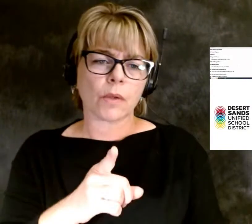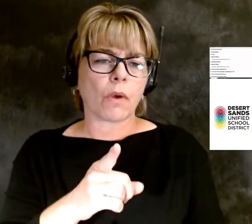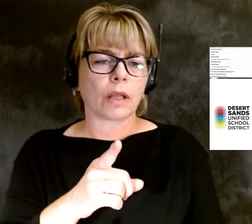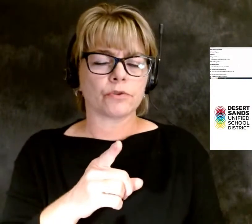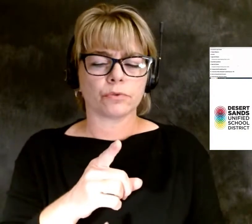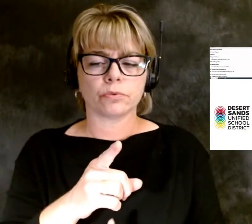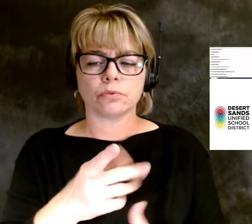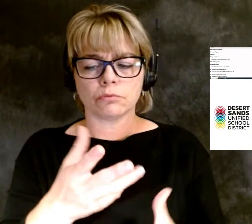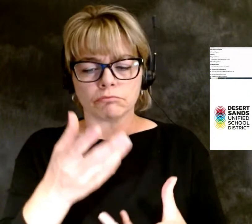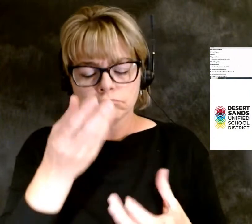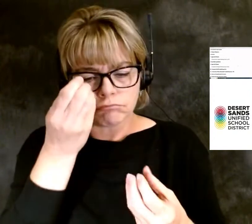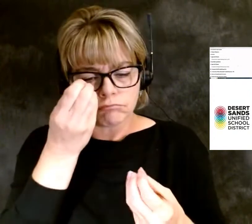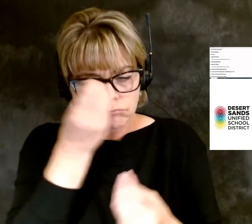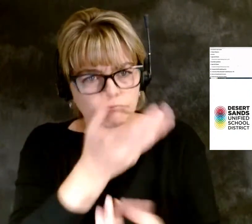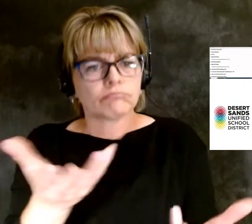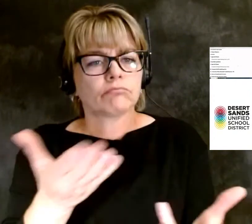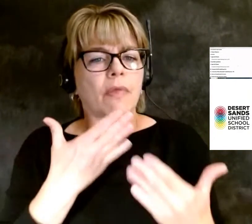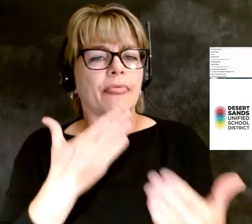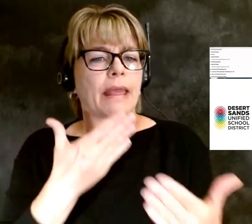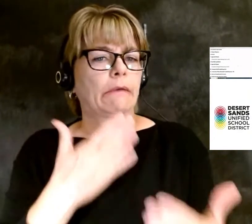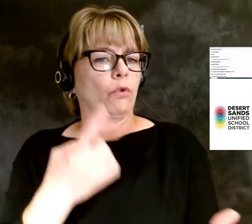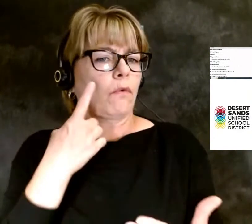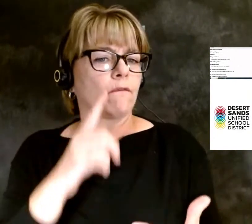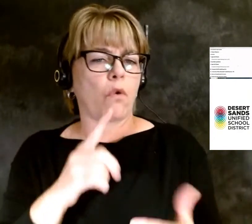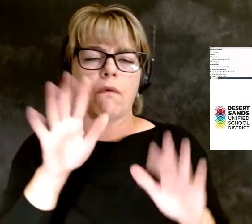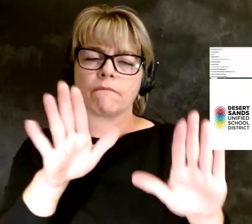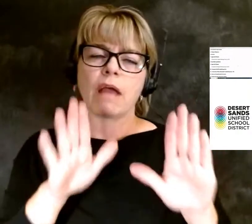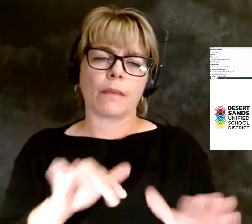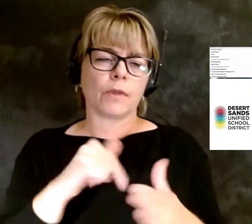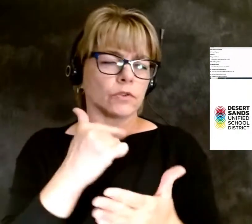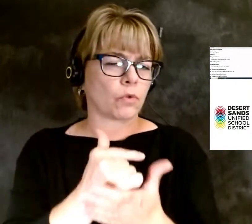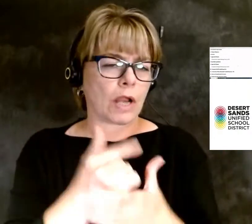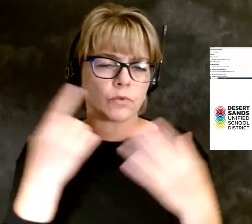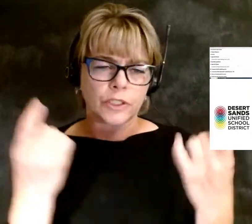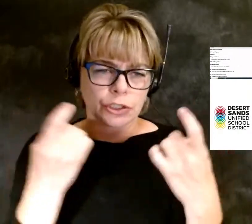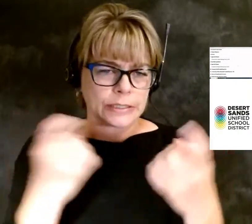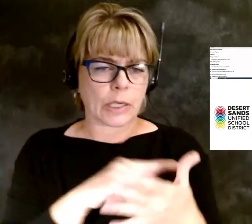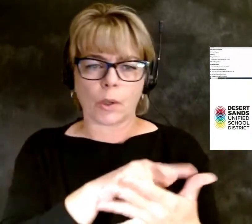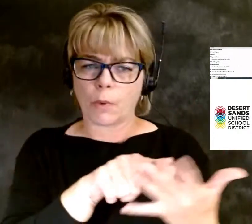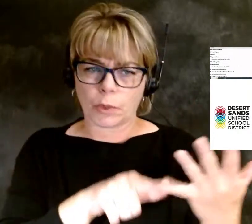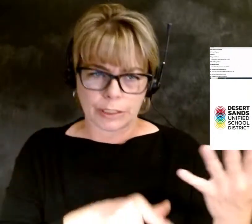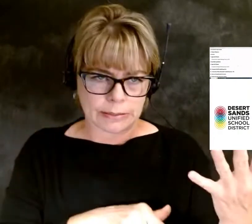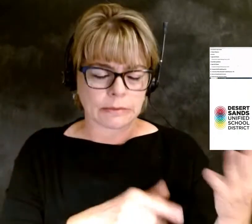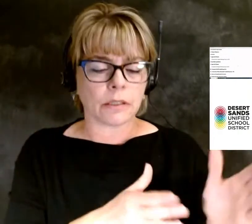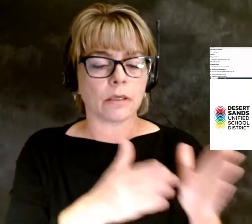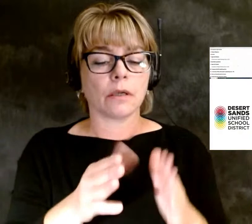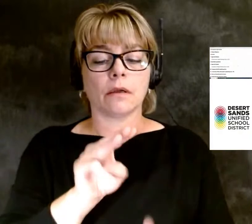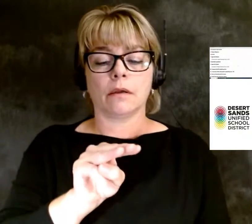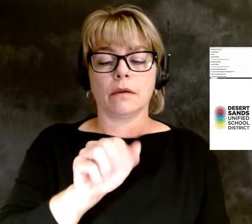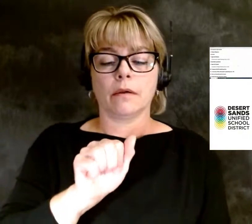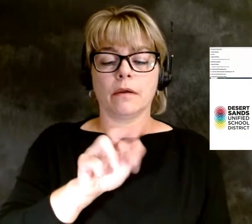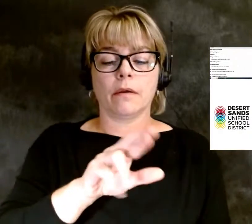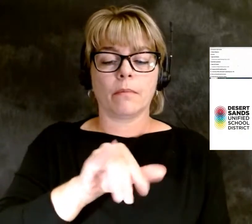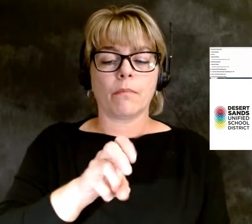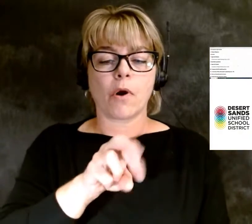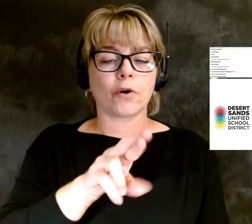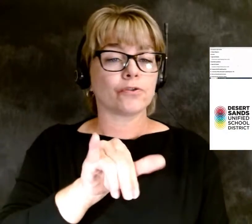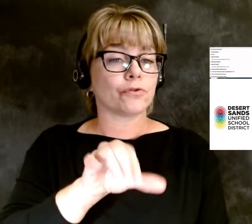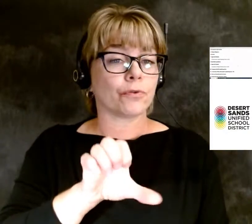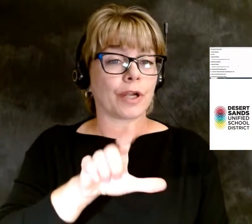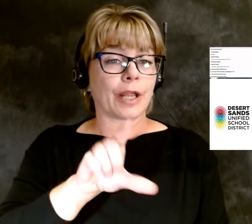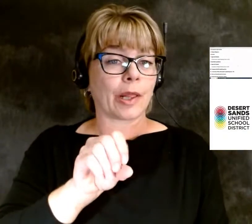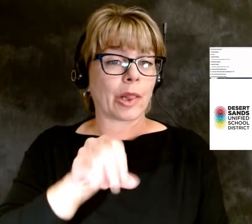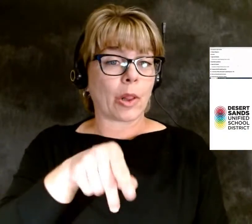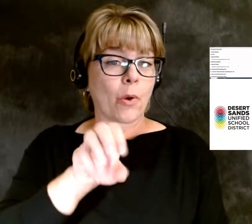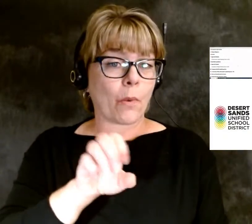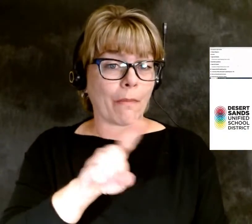memorable graduations. So thank you to everyone there. Marjorie Lopez, thank you for the amazing work that you're doing,